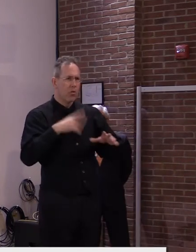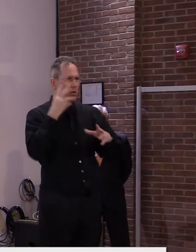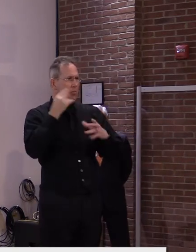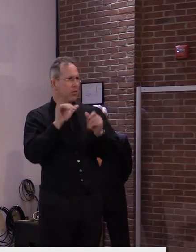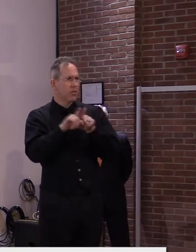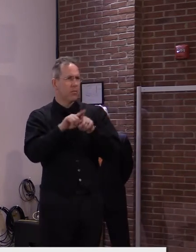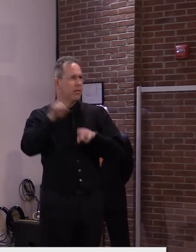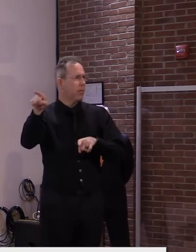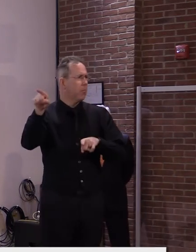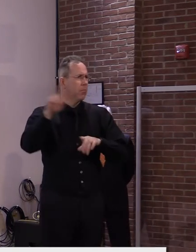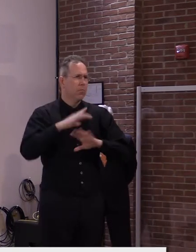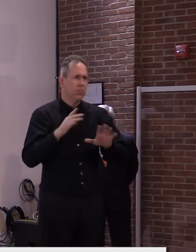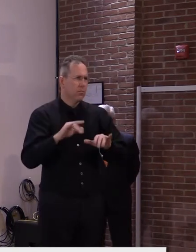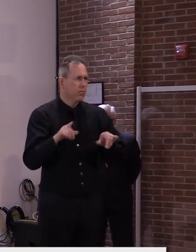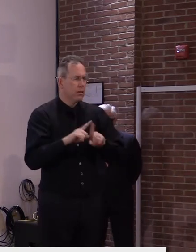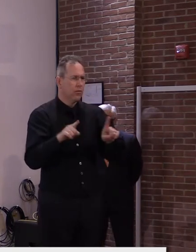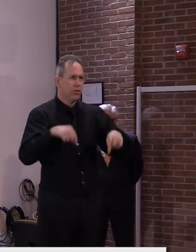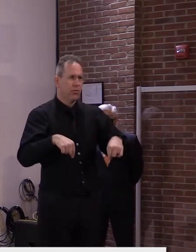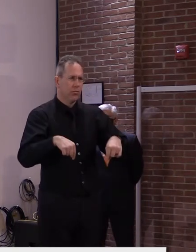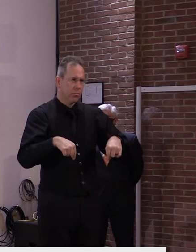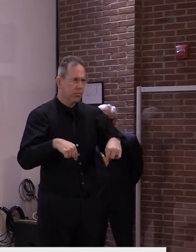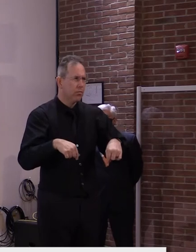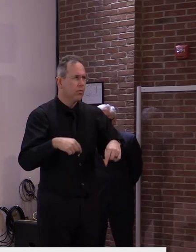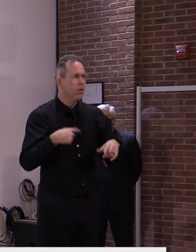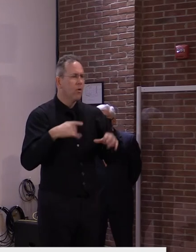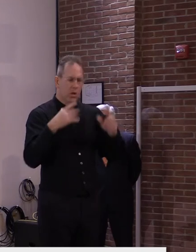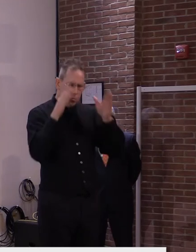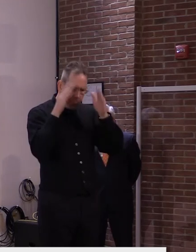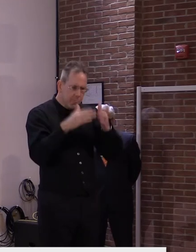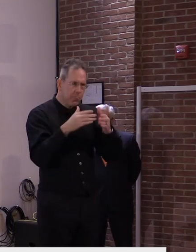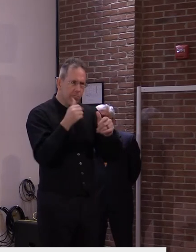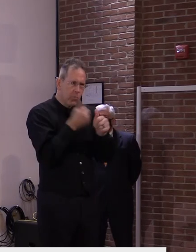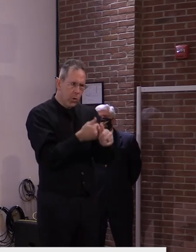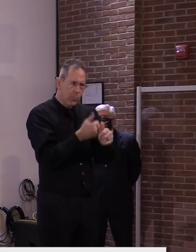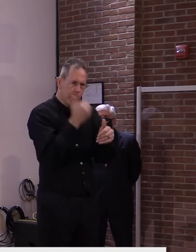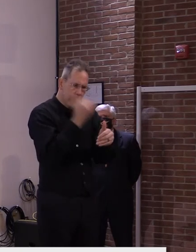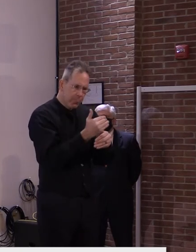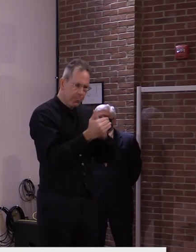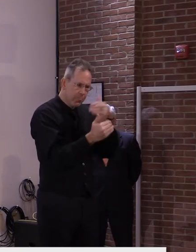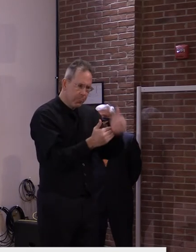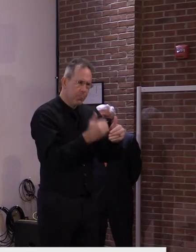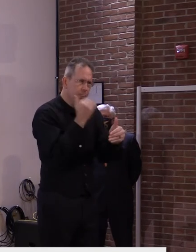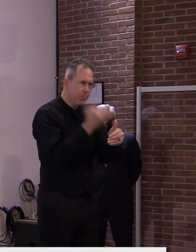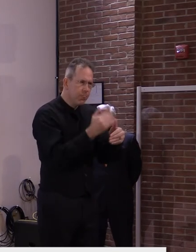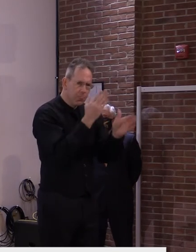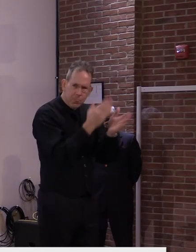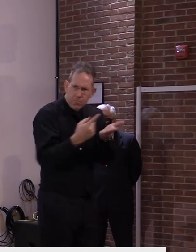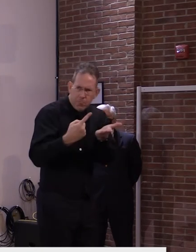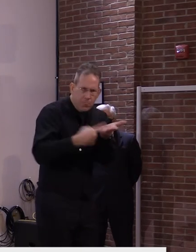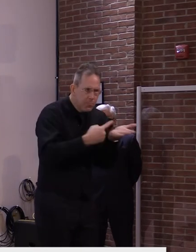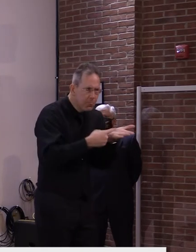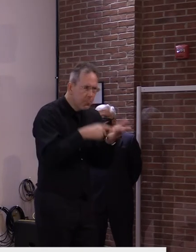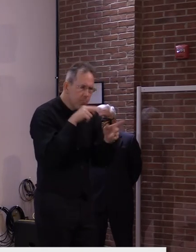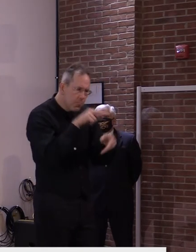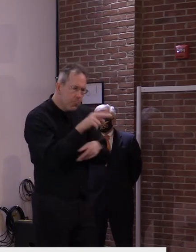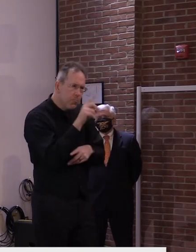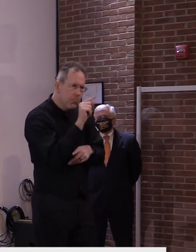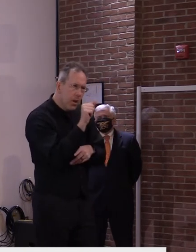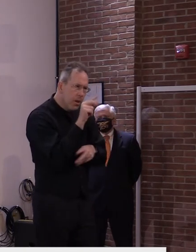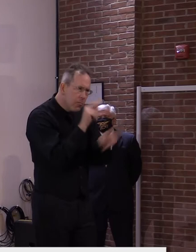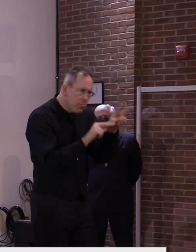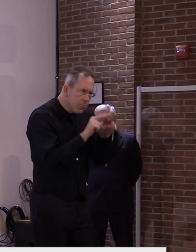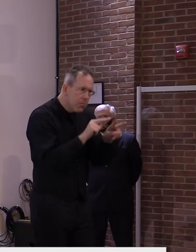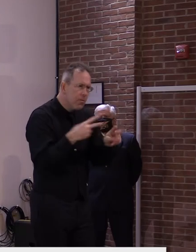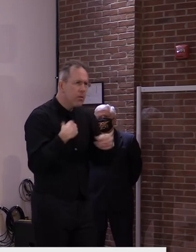take our eyes off of this North Star of really using the data and trying to preserve lives as much as we can in this